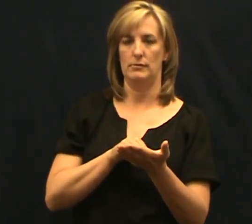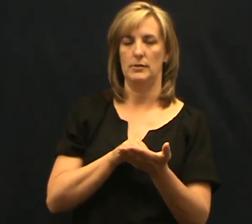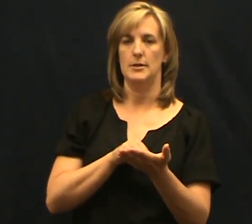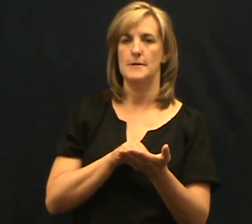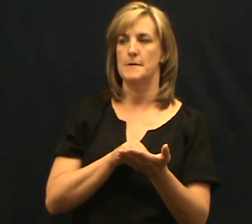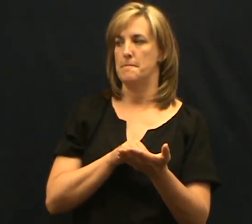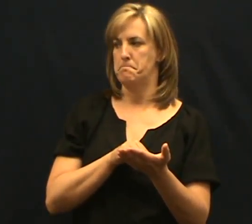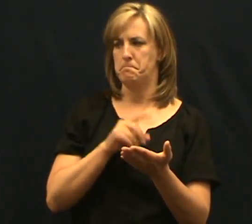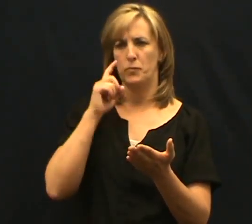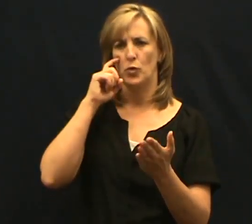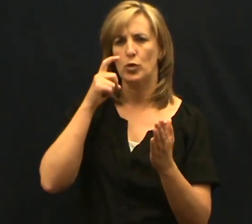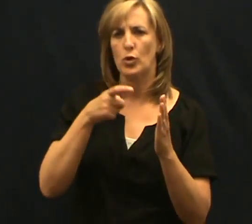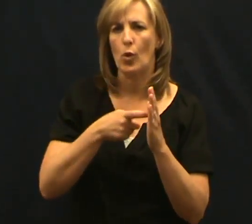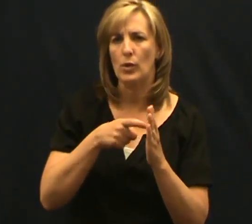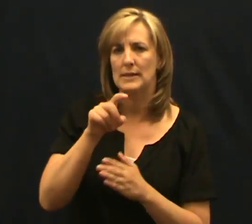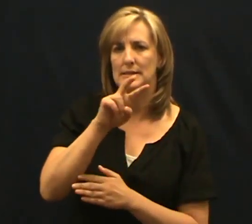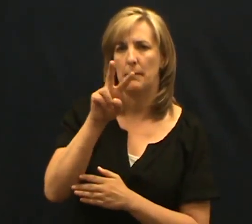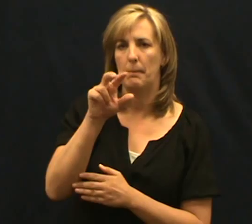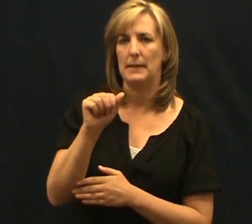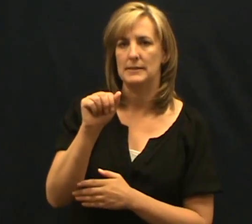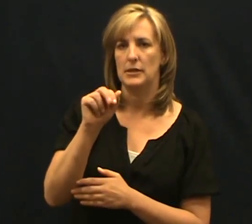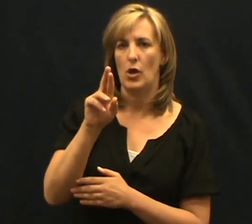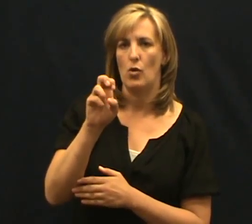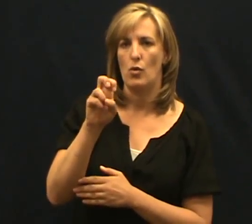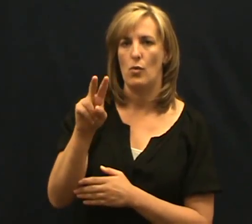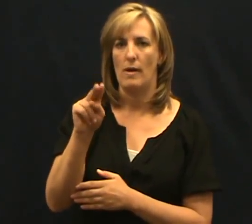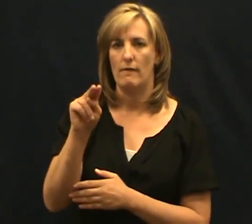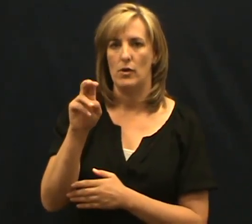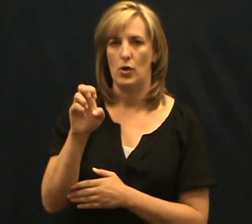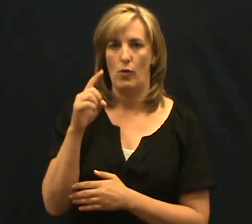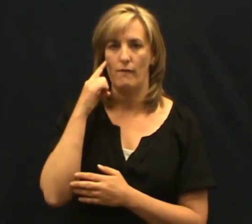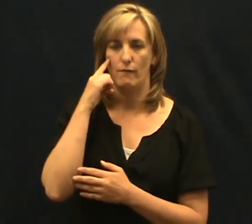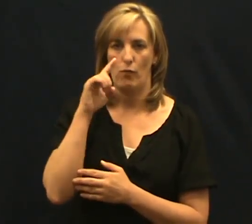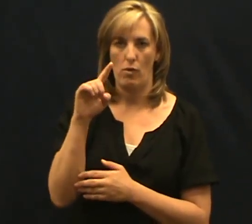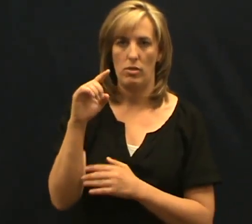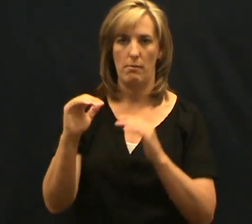pizza revenue for the balance in that account, and then we credit all of the